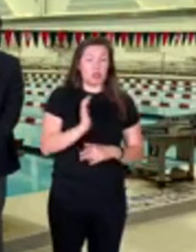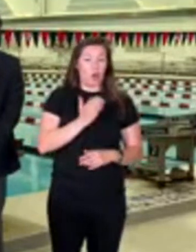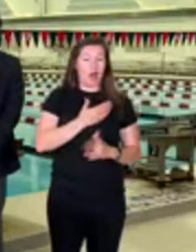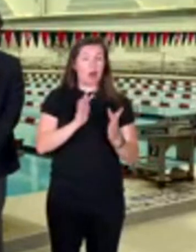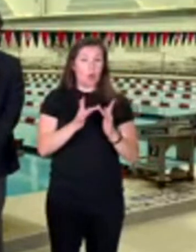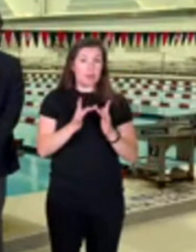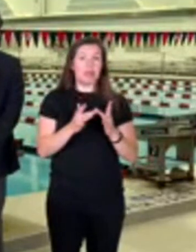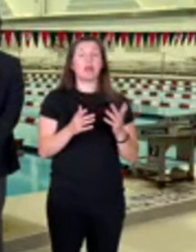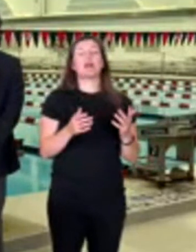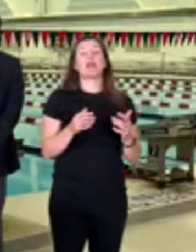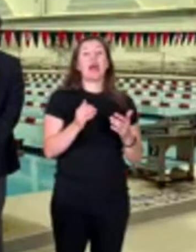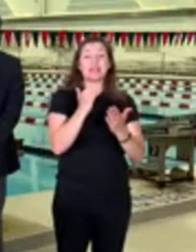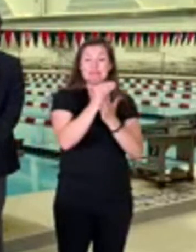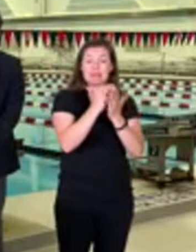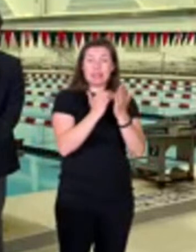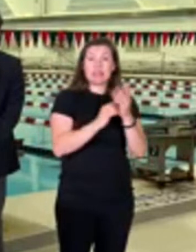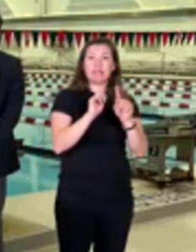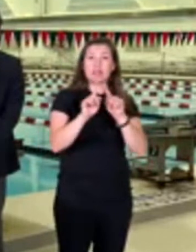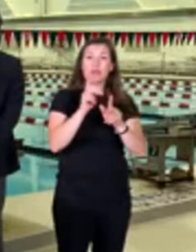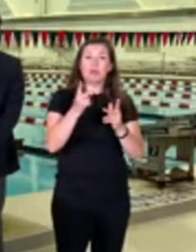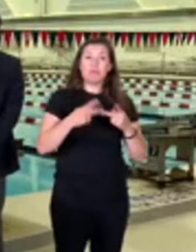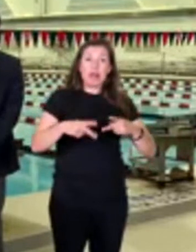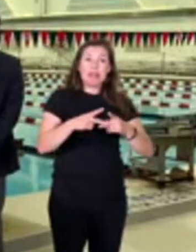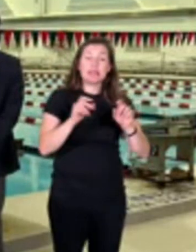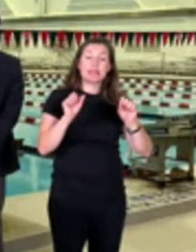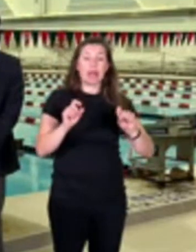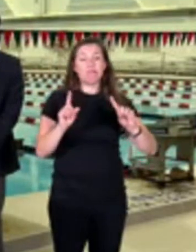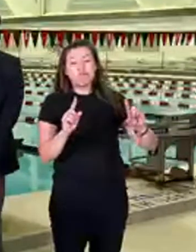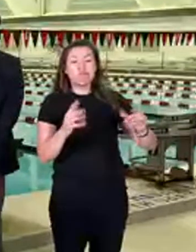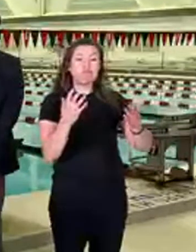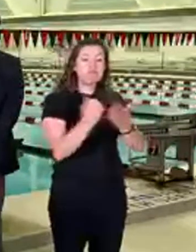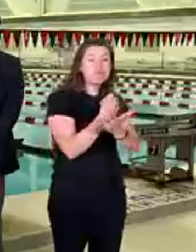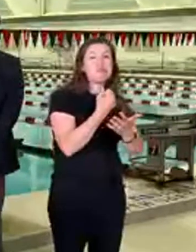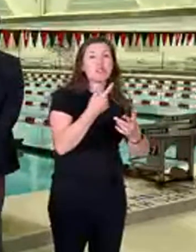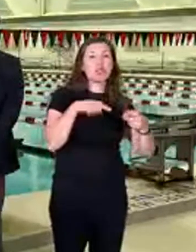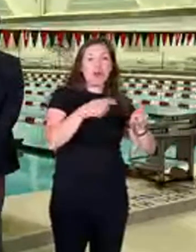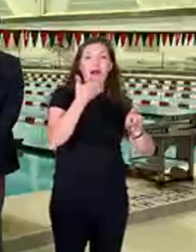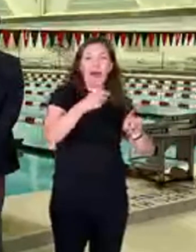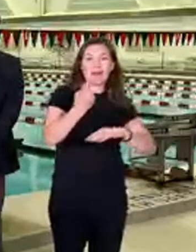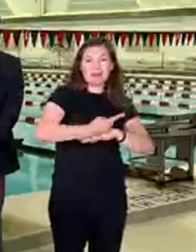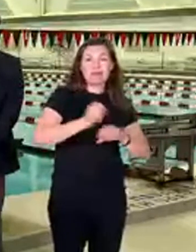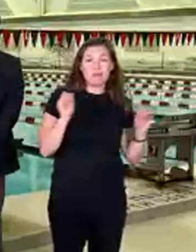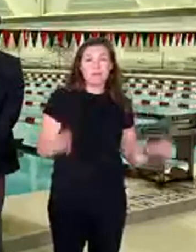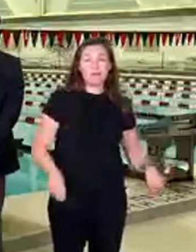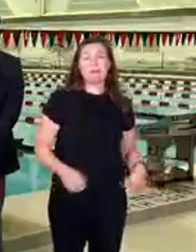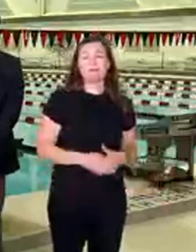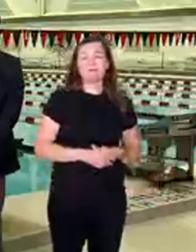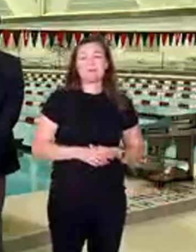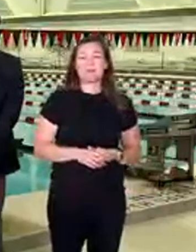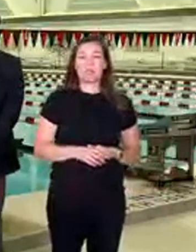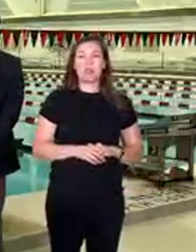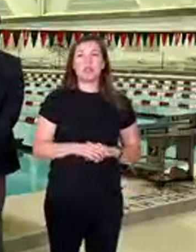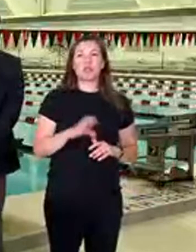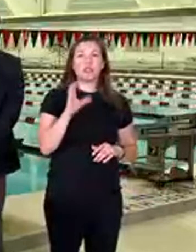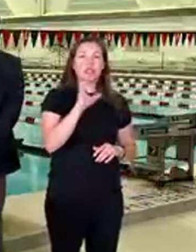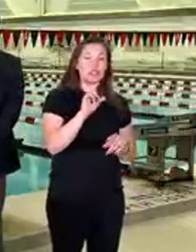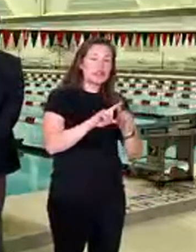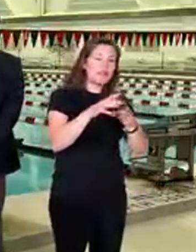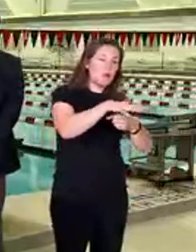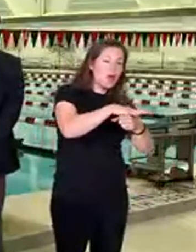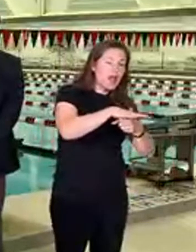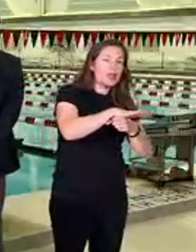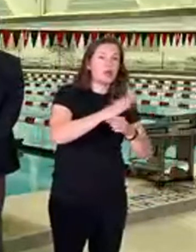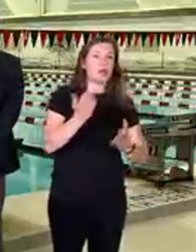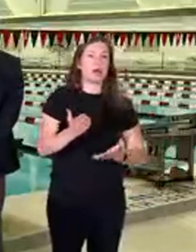erie.gov/staycool has a partial list of places that the county to keep cool, and it's searchable by location, and